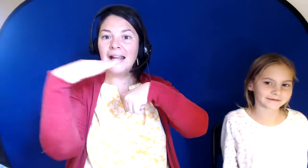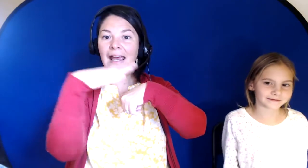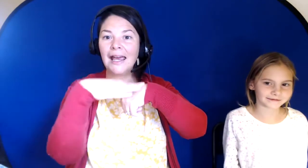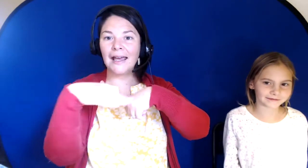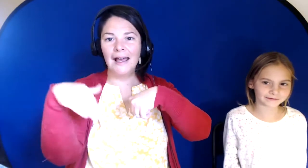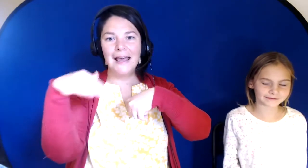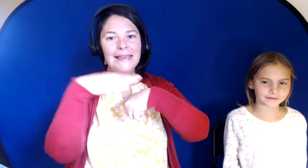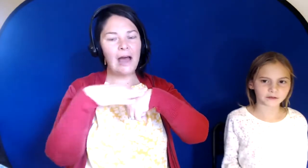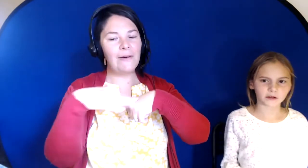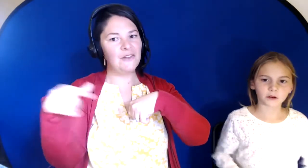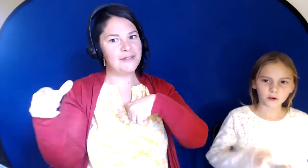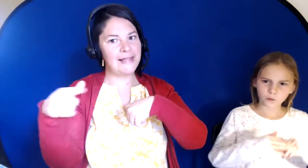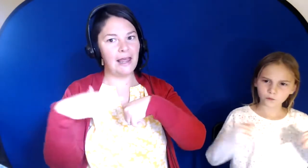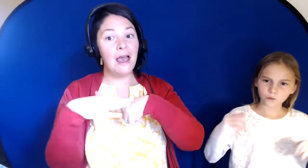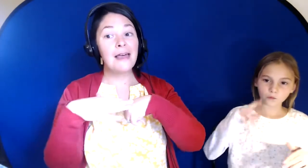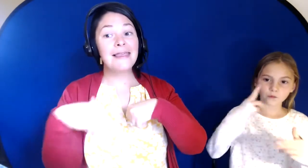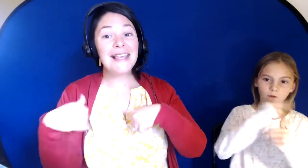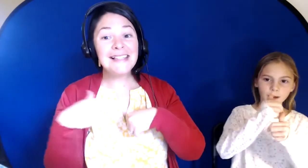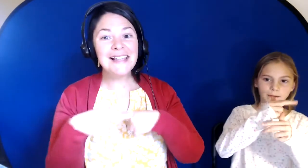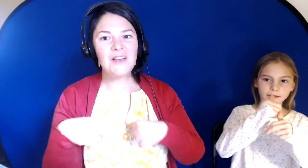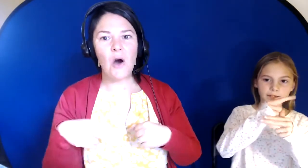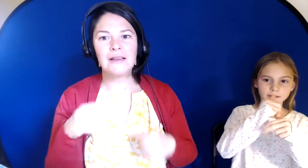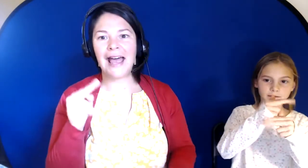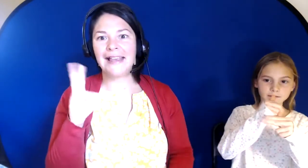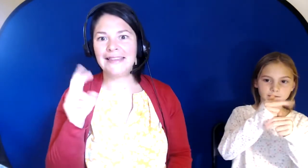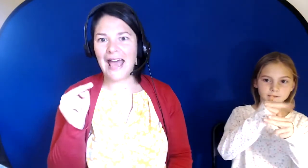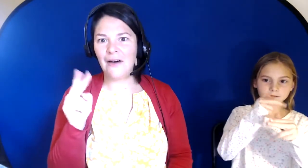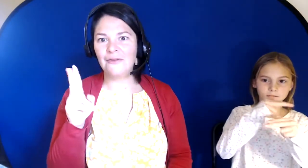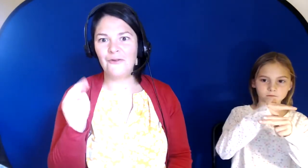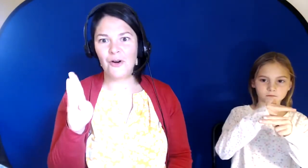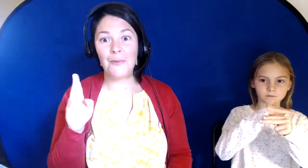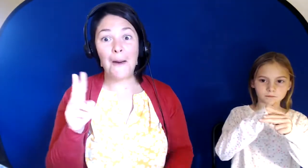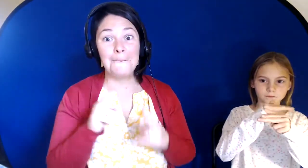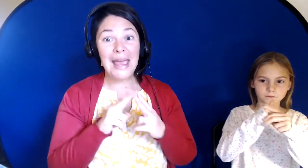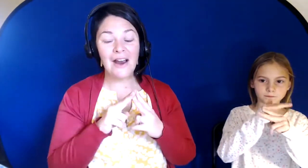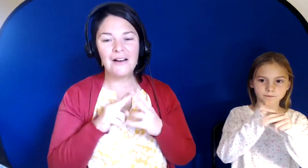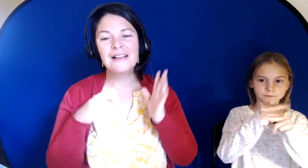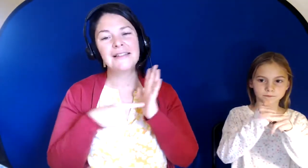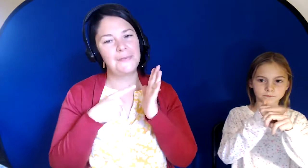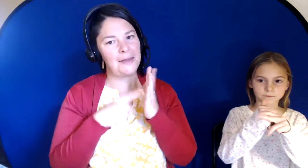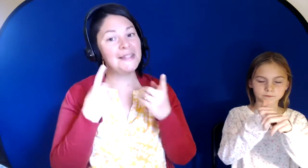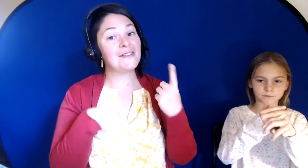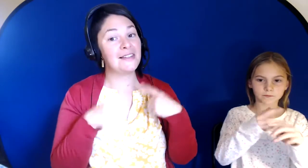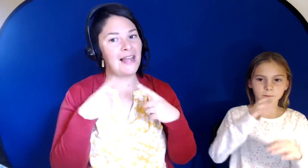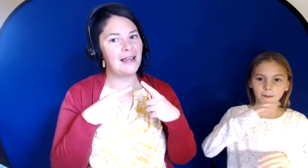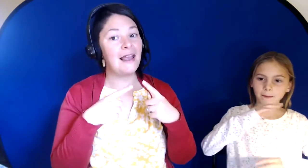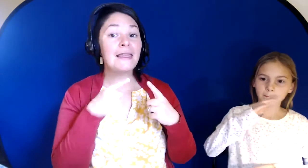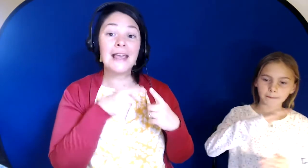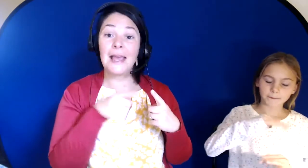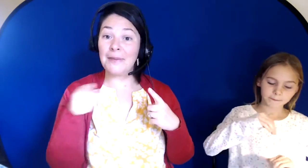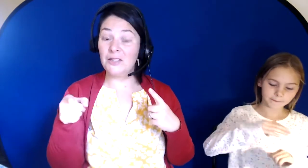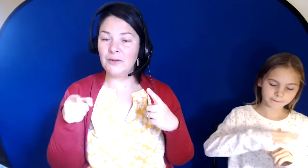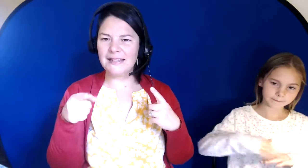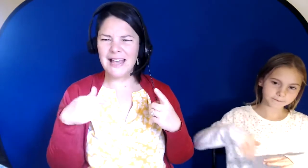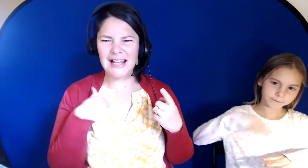Petting. Now, interesting. This is called a noun verb pair. Sometimes there's a sign that can mean two things. Kind of like we